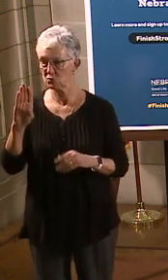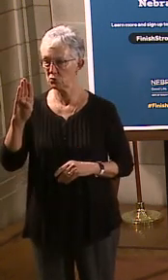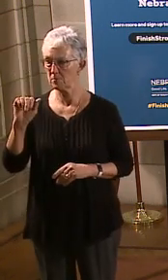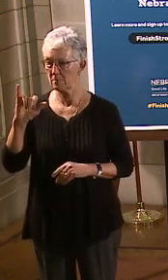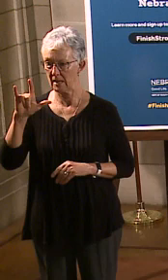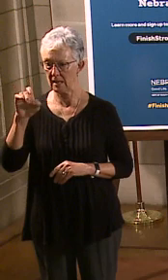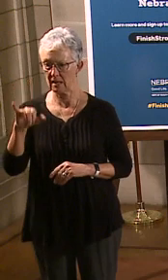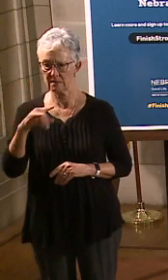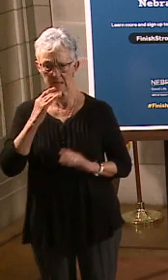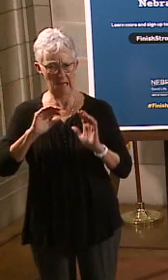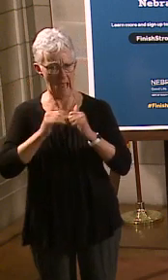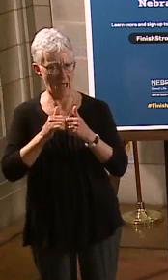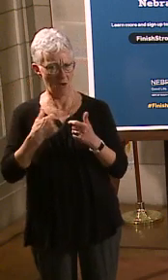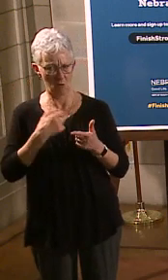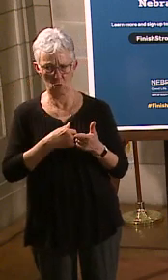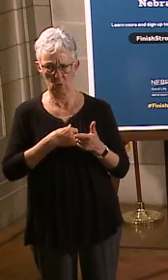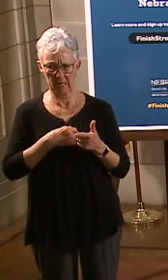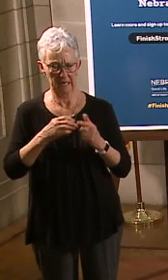communications campaigns.